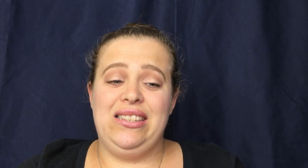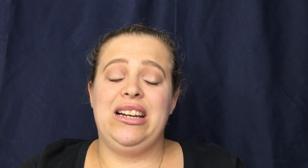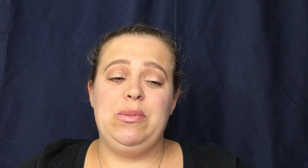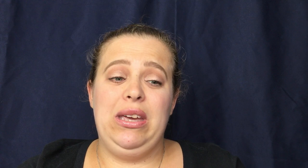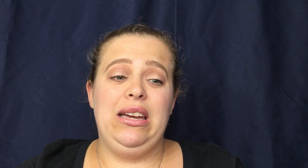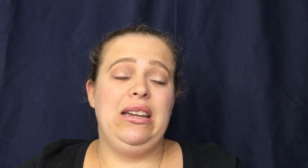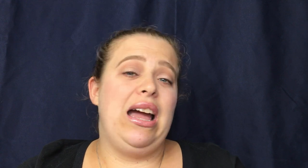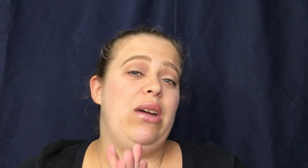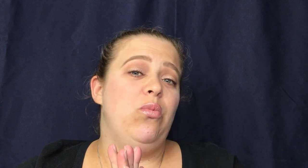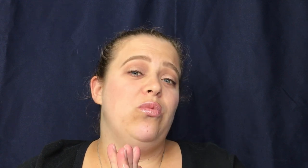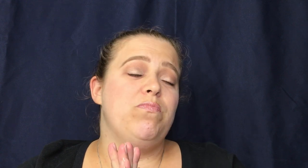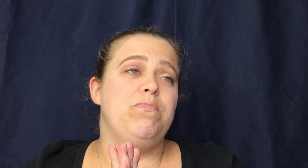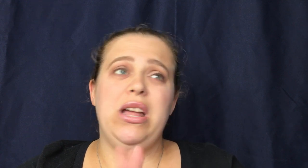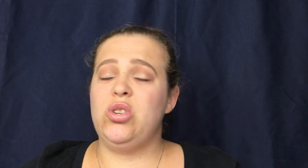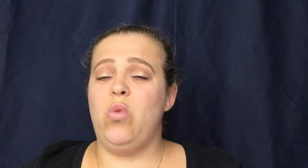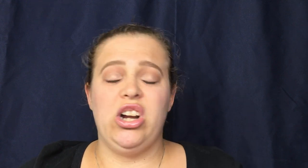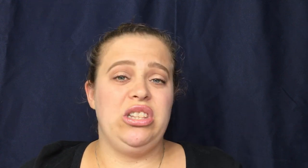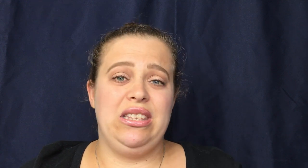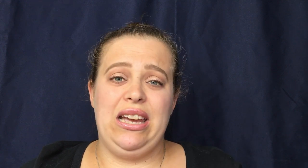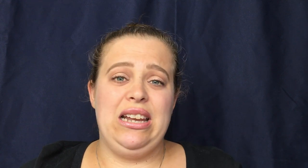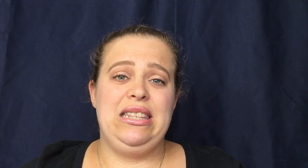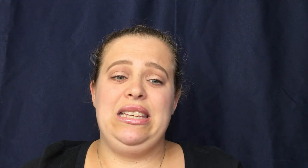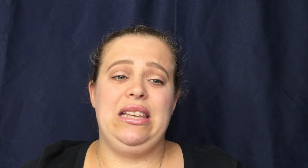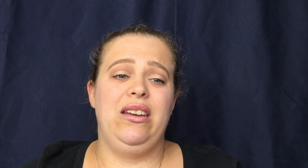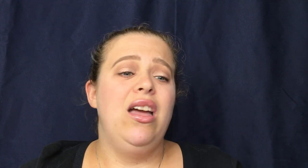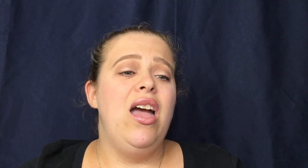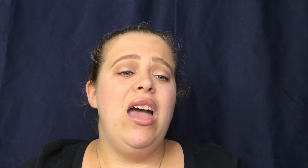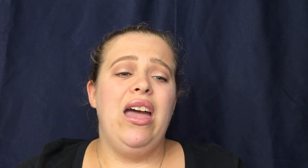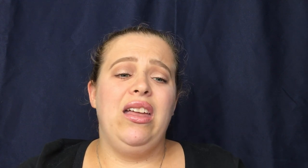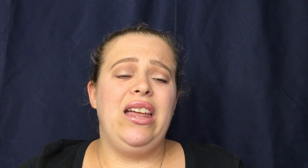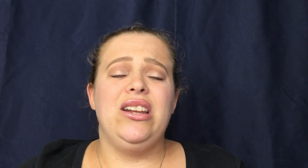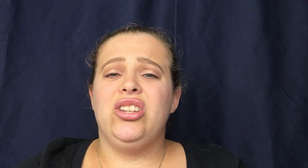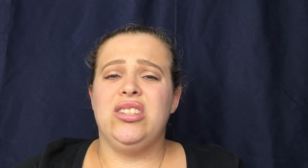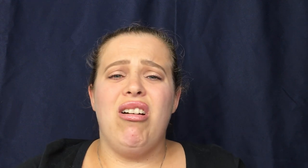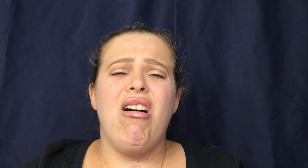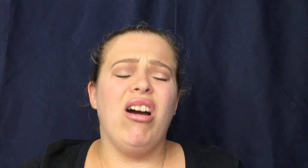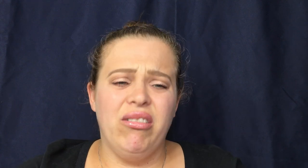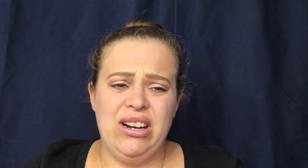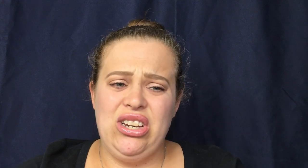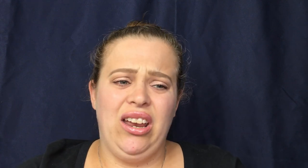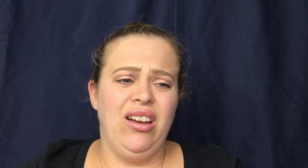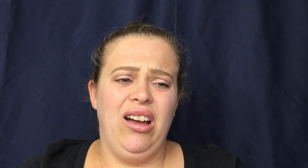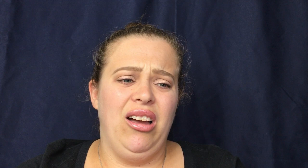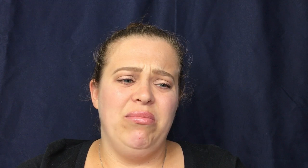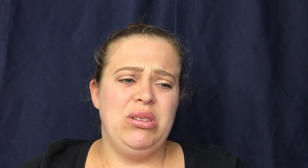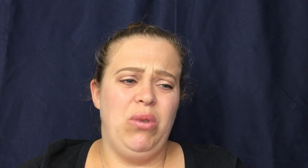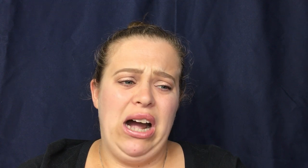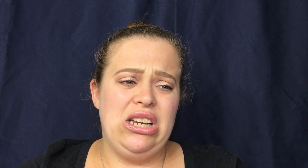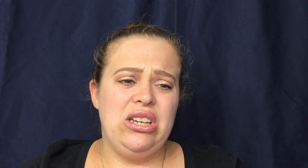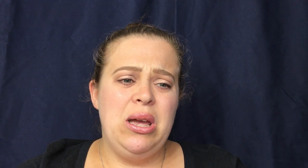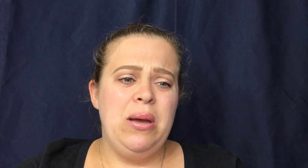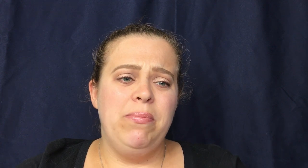sucked me in. I binged watched the second season, and that is just heart-wrenching to watch,